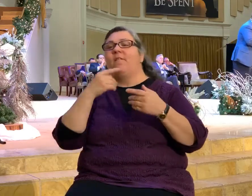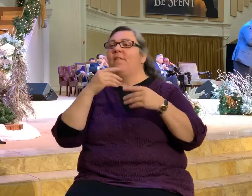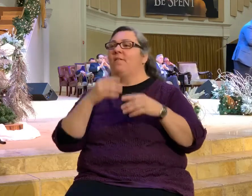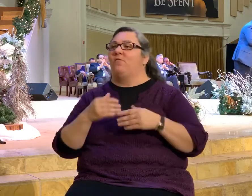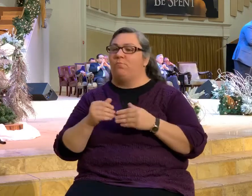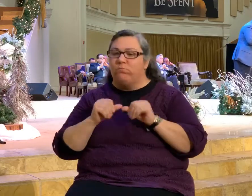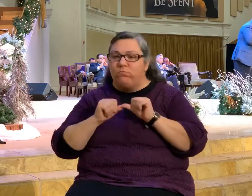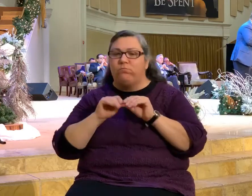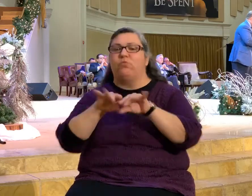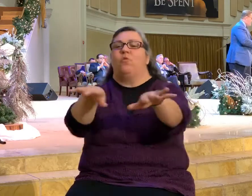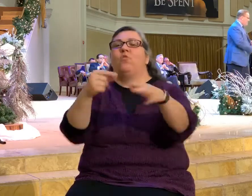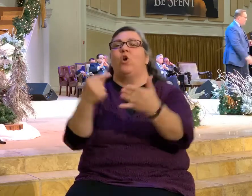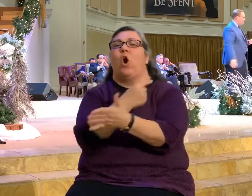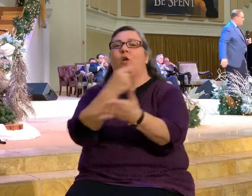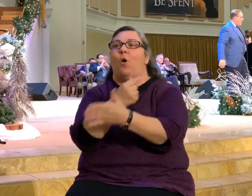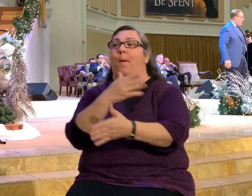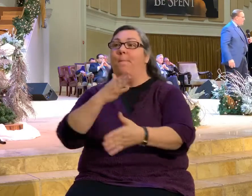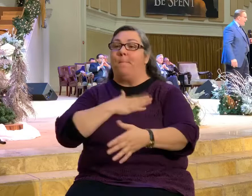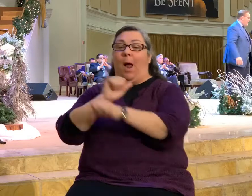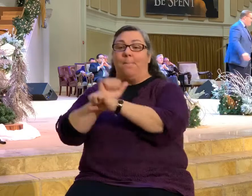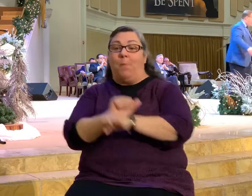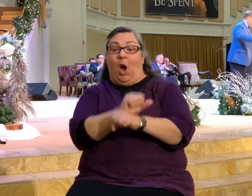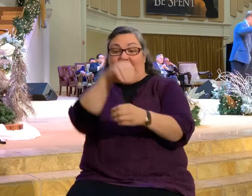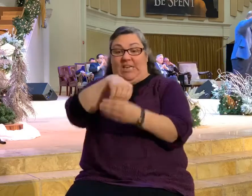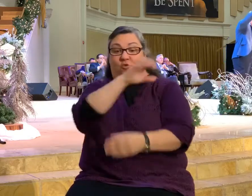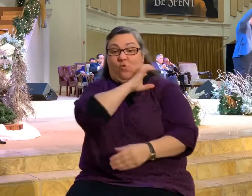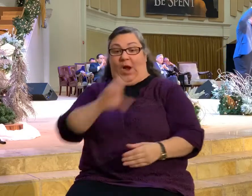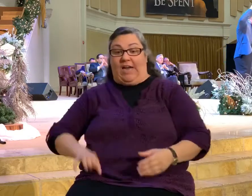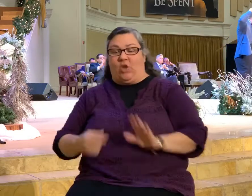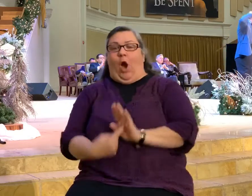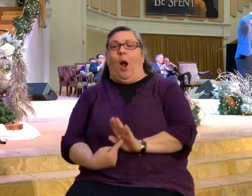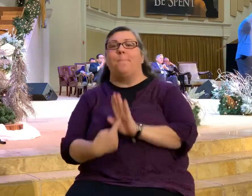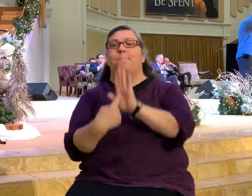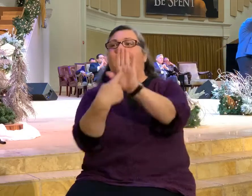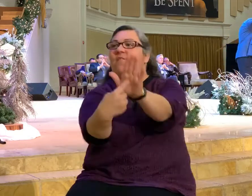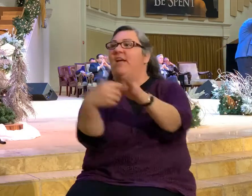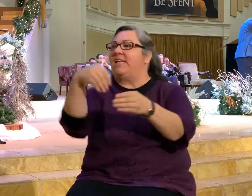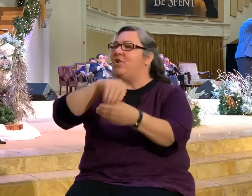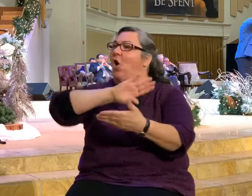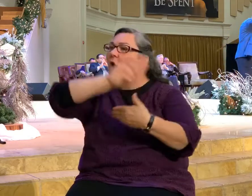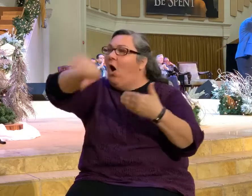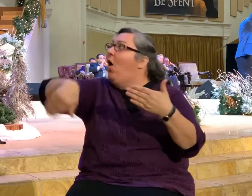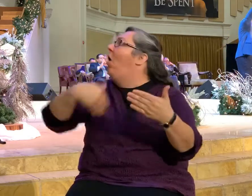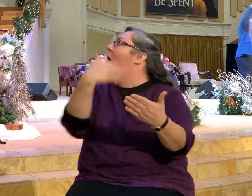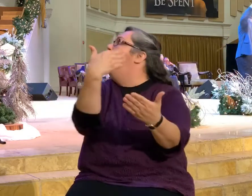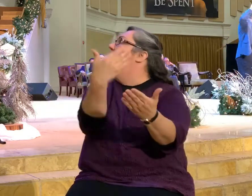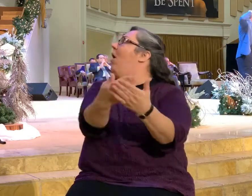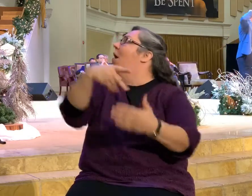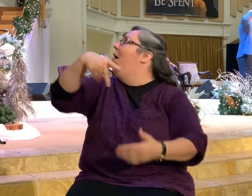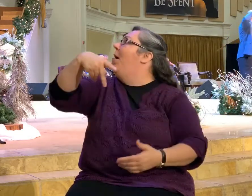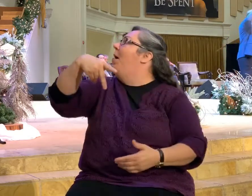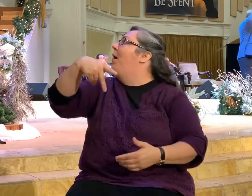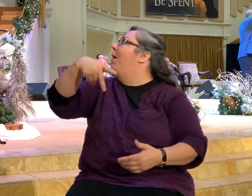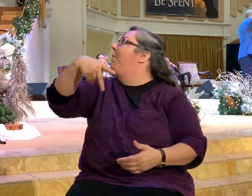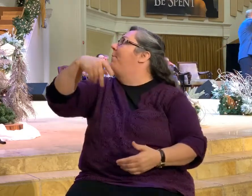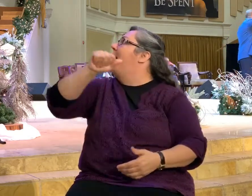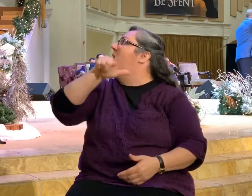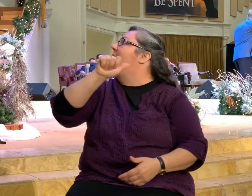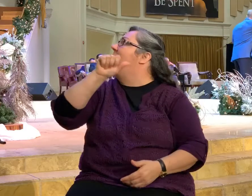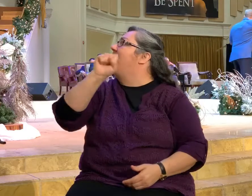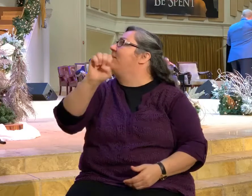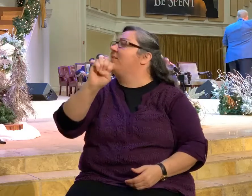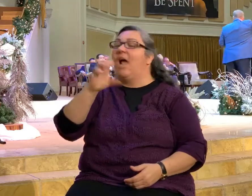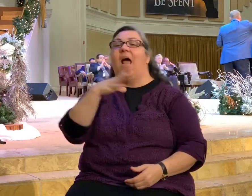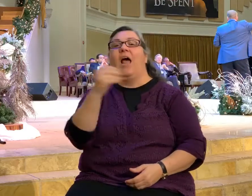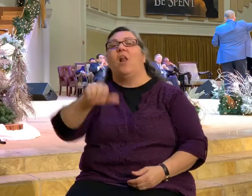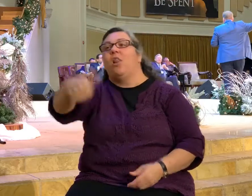my bonds in Christ are manifest in all the palace and in all other places. I